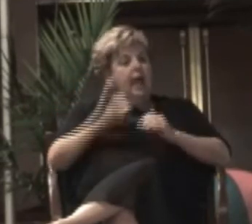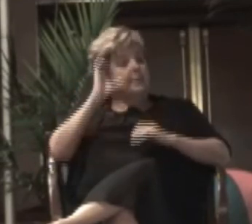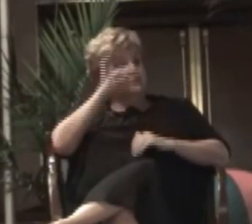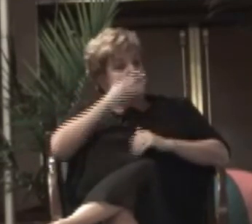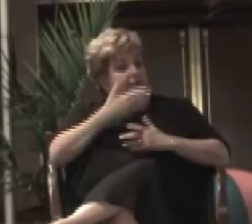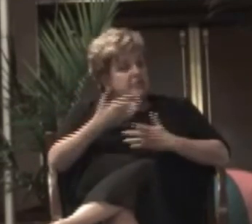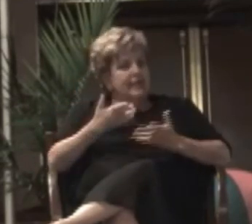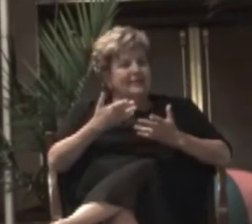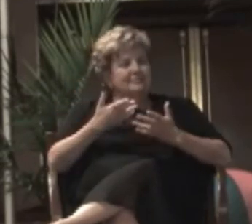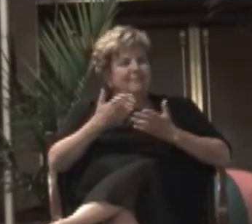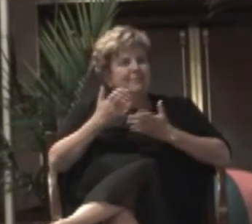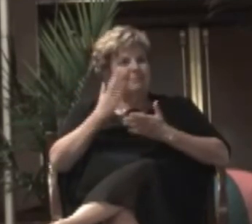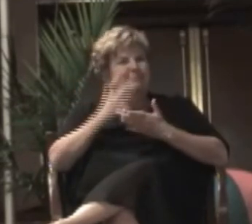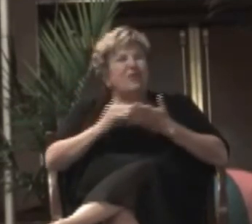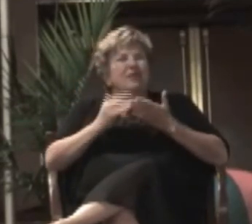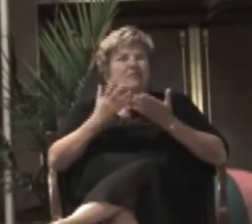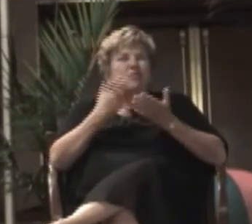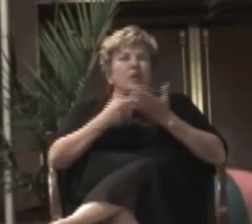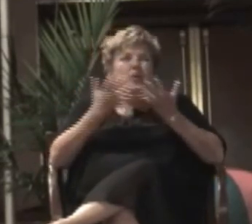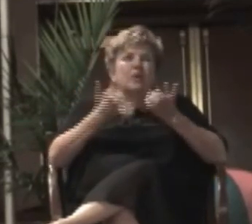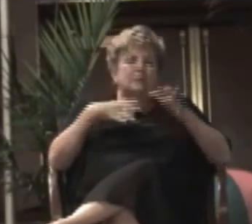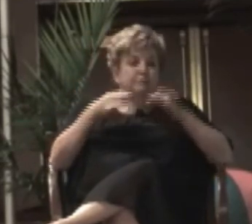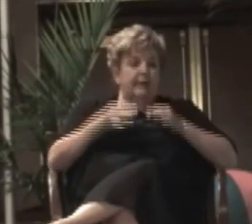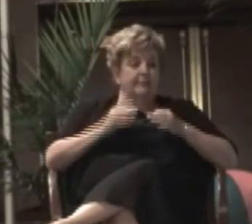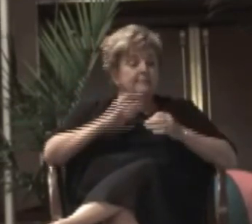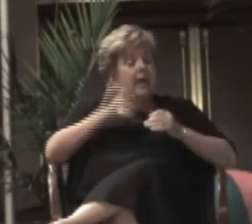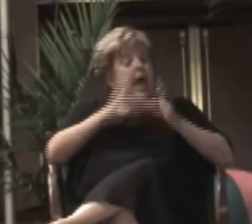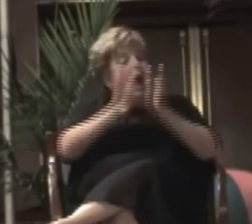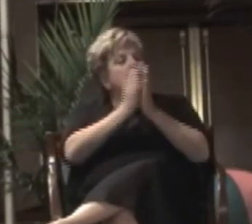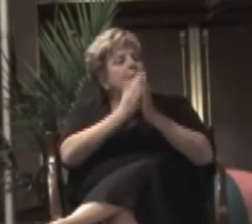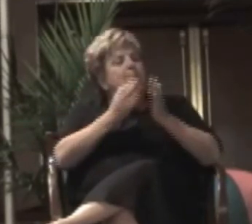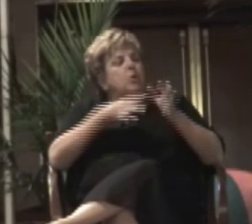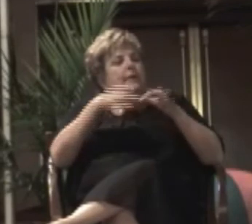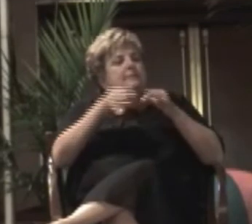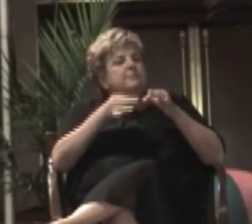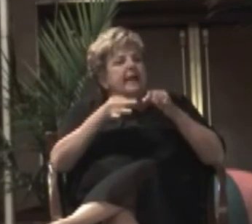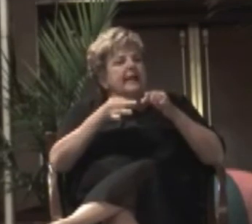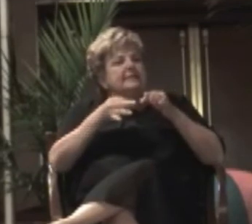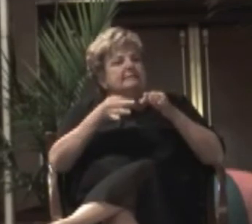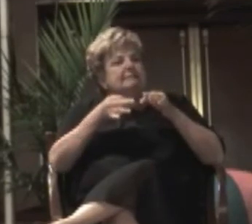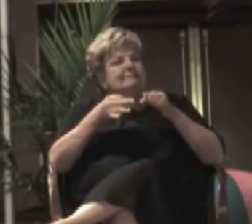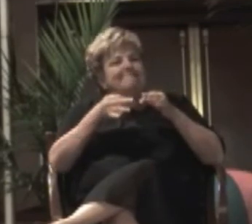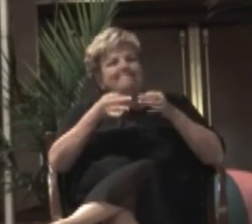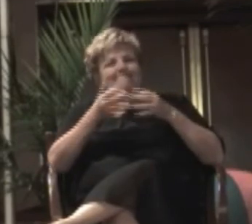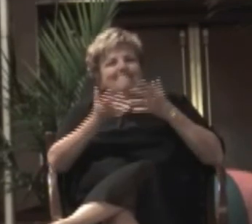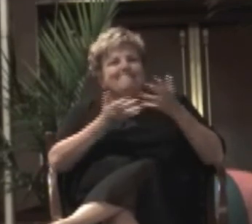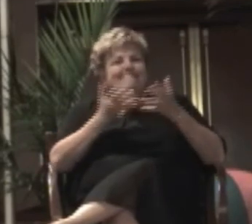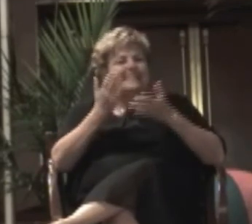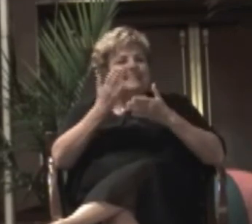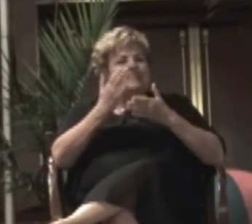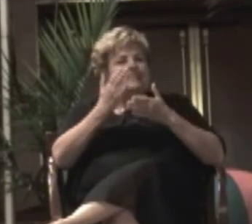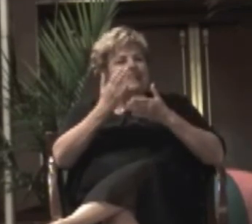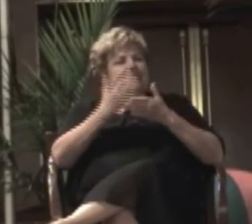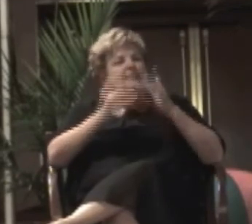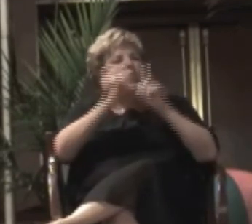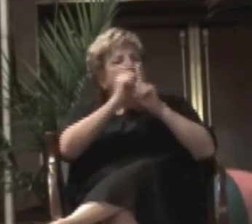this thing, that our book uses a couple of descriptive terms for what I'm grappling with